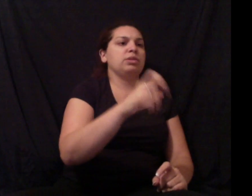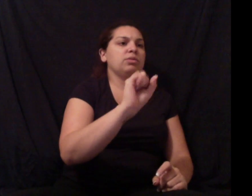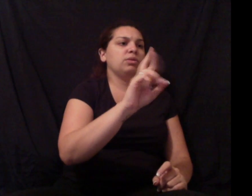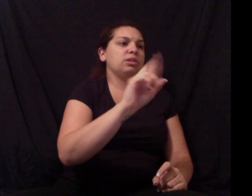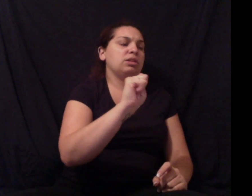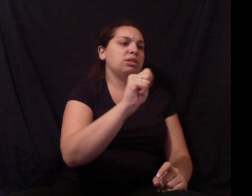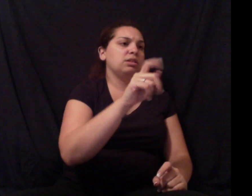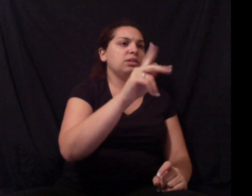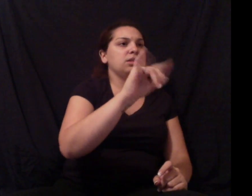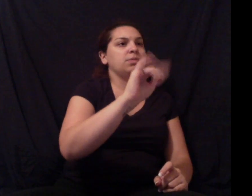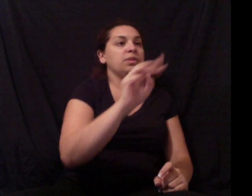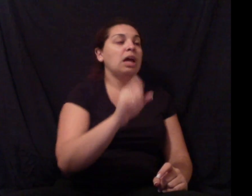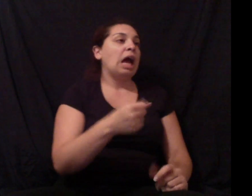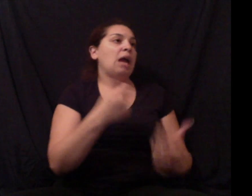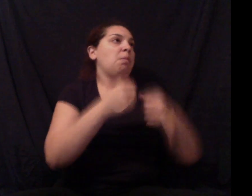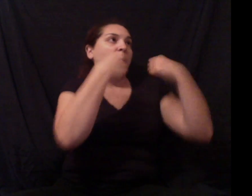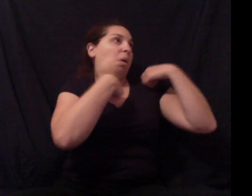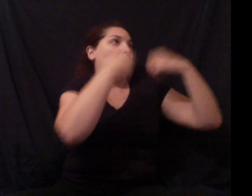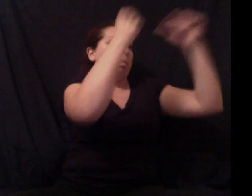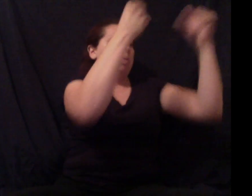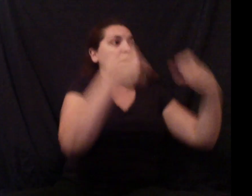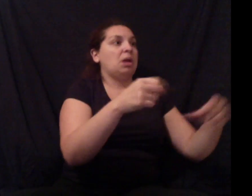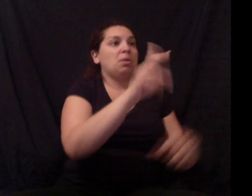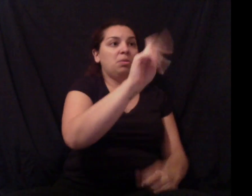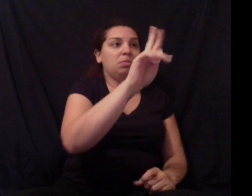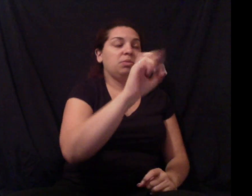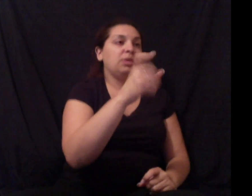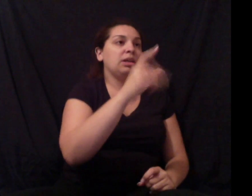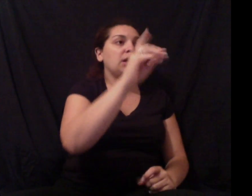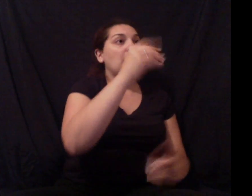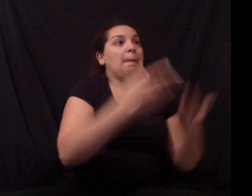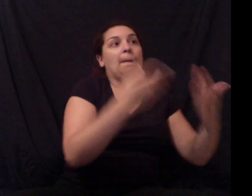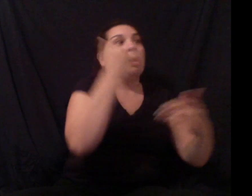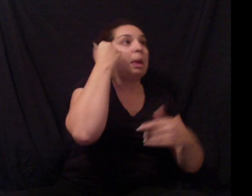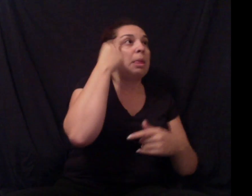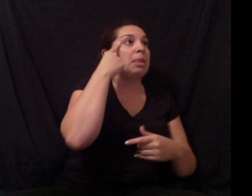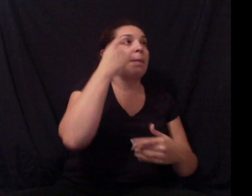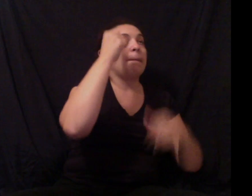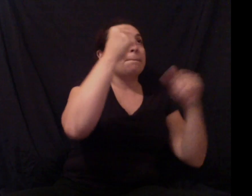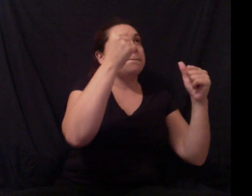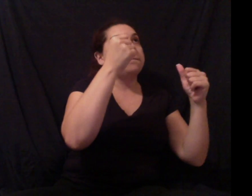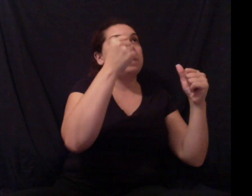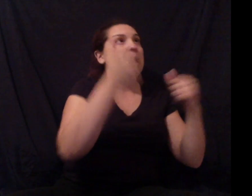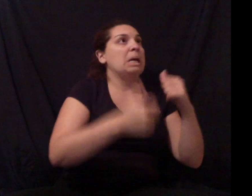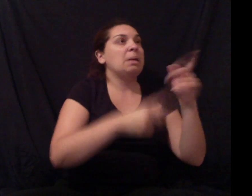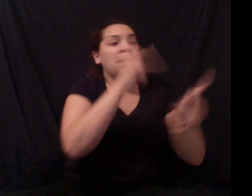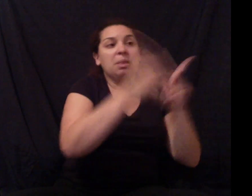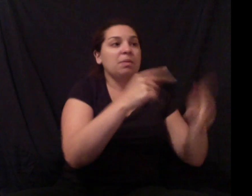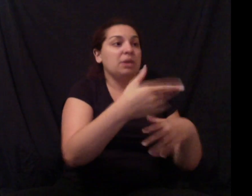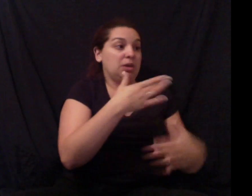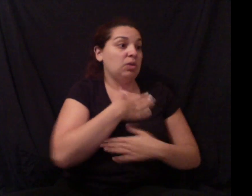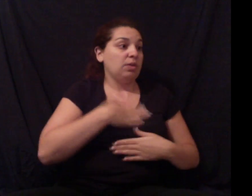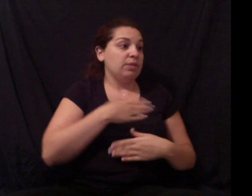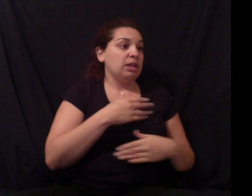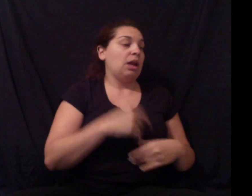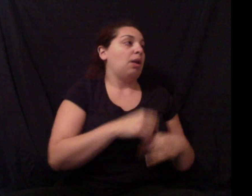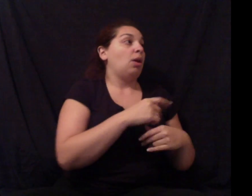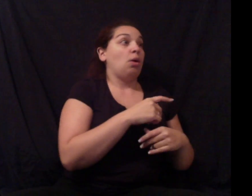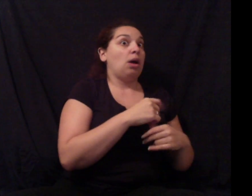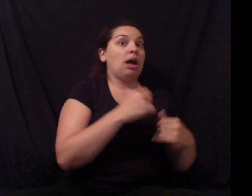post about it because I was like, man, maybe I could show some people on Reddit this. And I think it got like 50 upvotes or something. I was like, oh, wow, that's